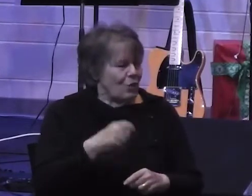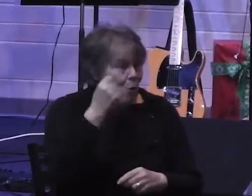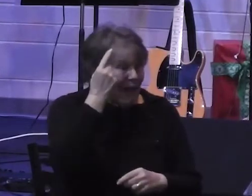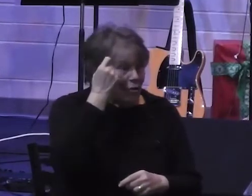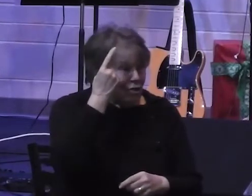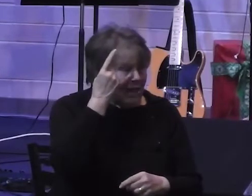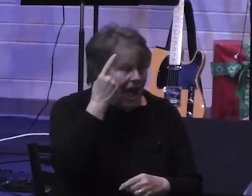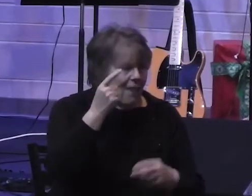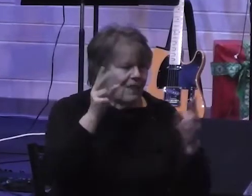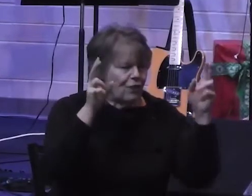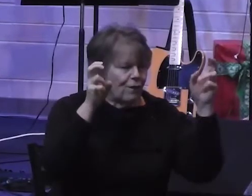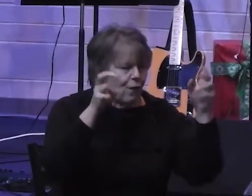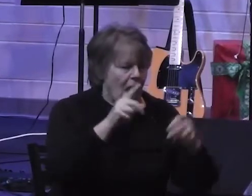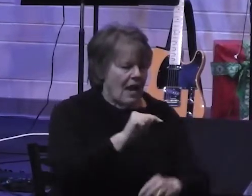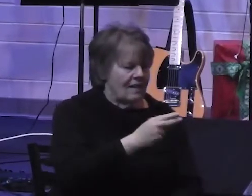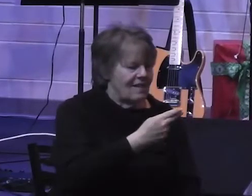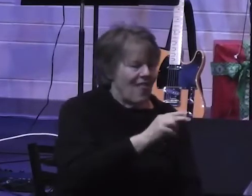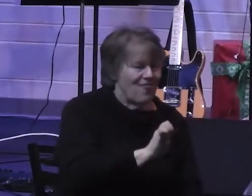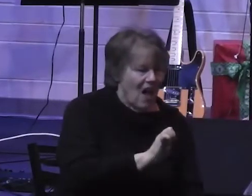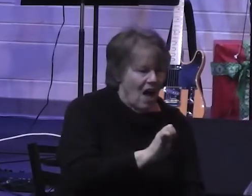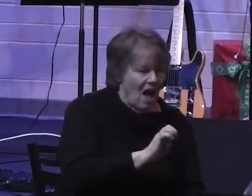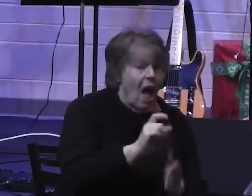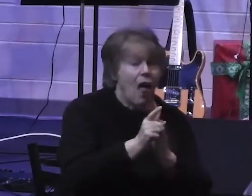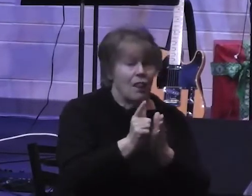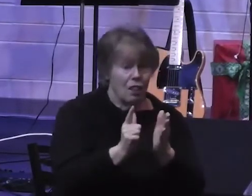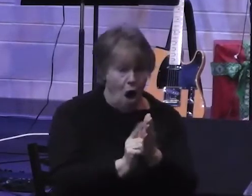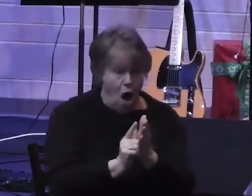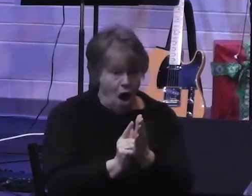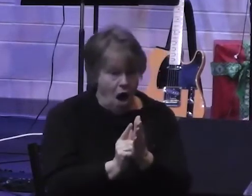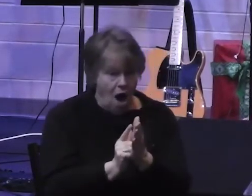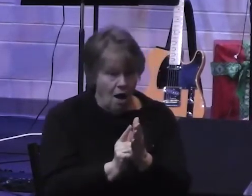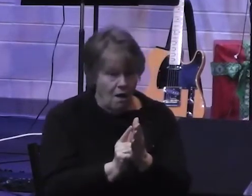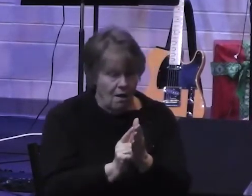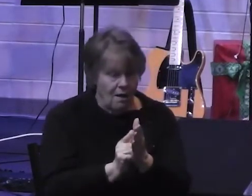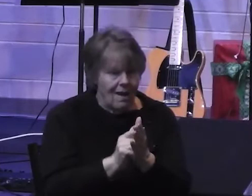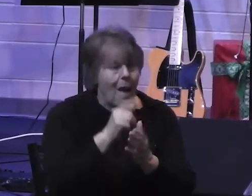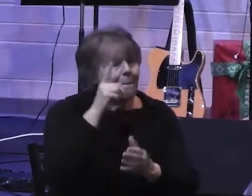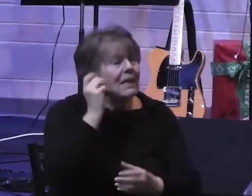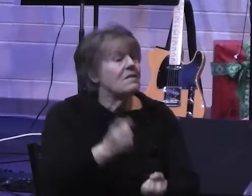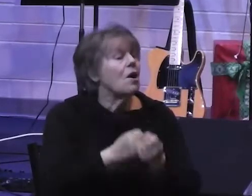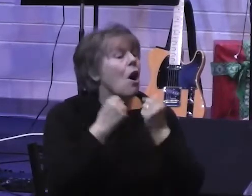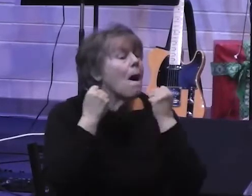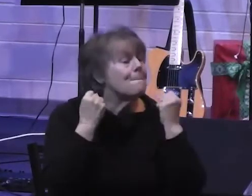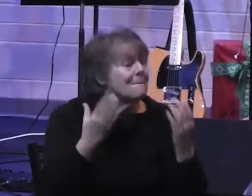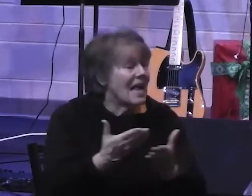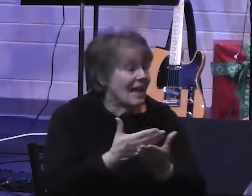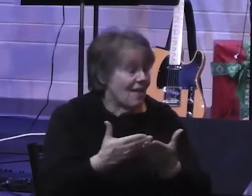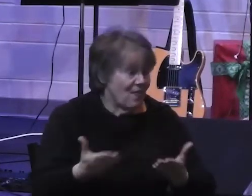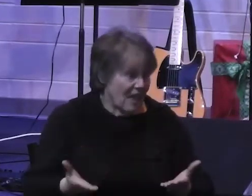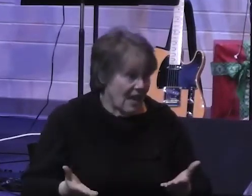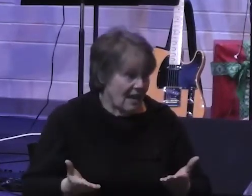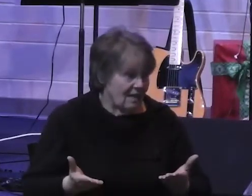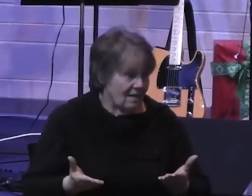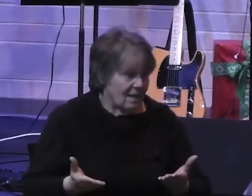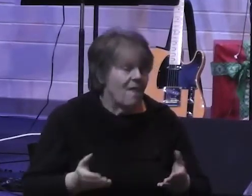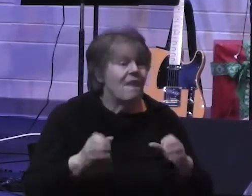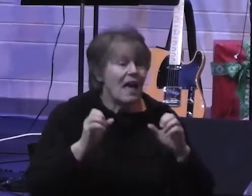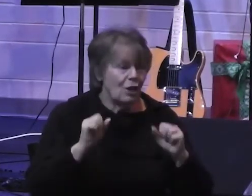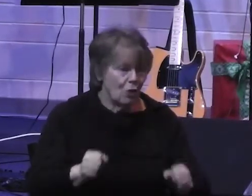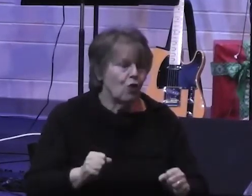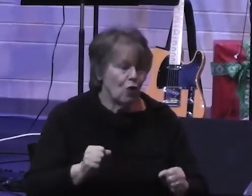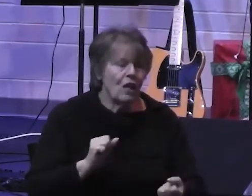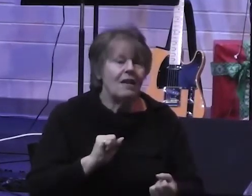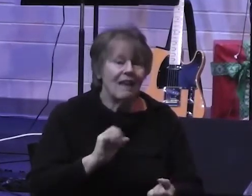phrase, the law, because there's a lot of things that might be referred to by this term, the